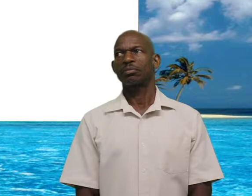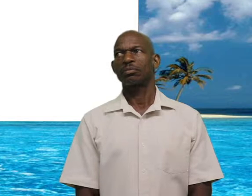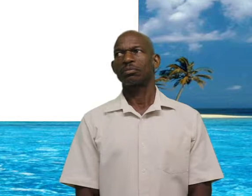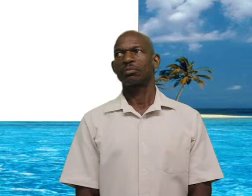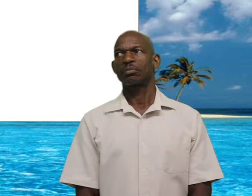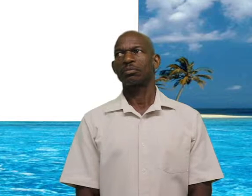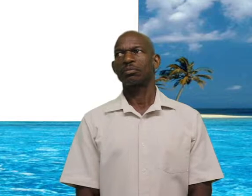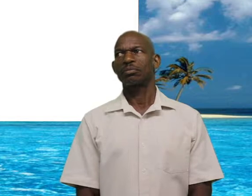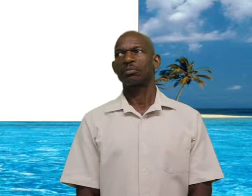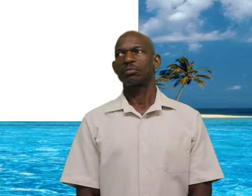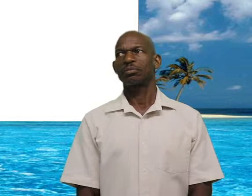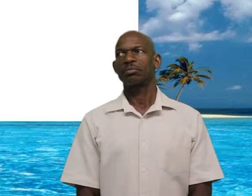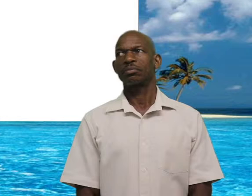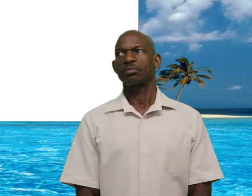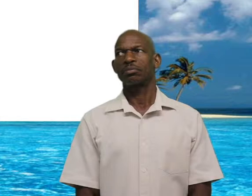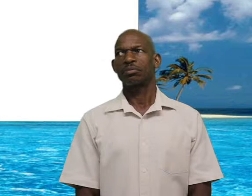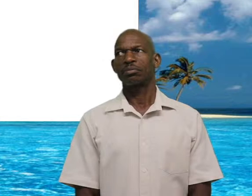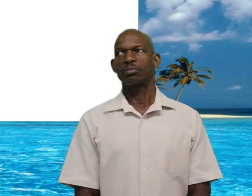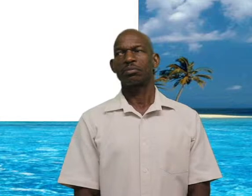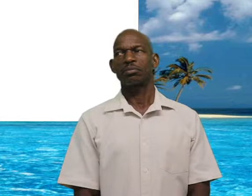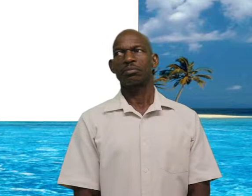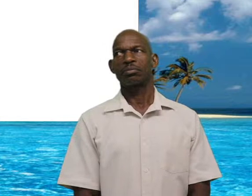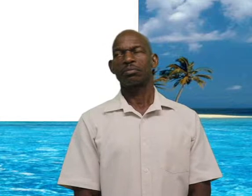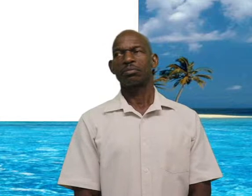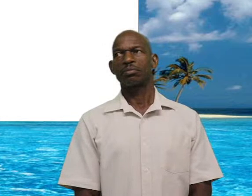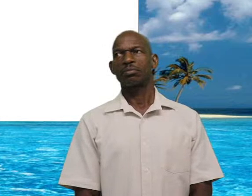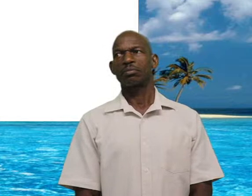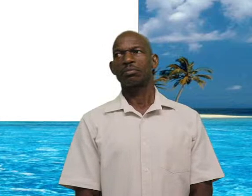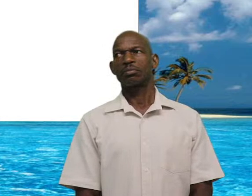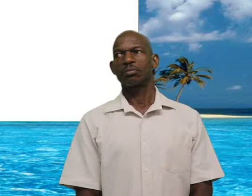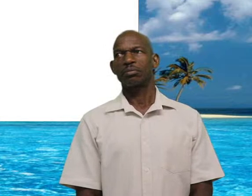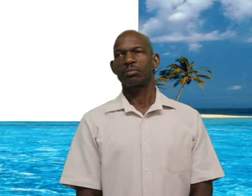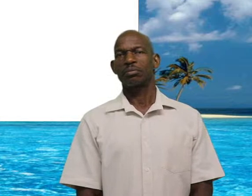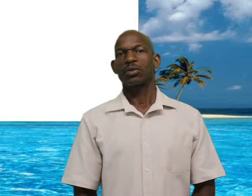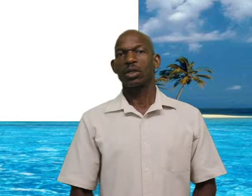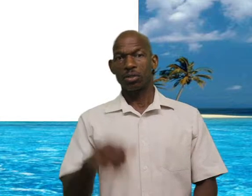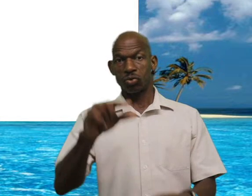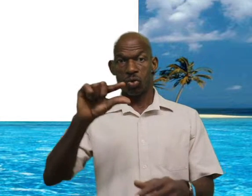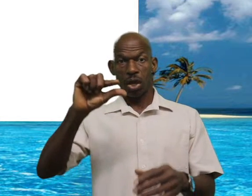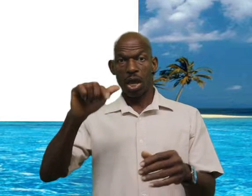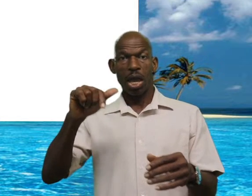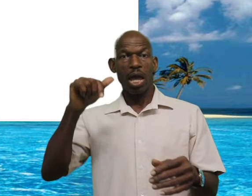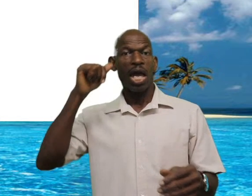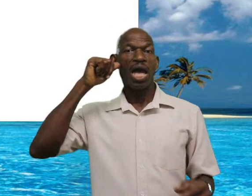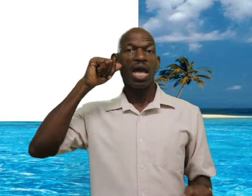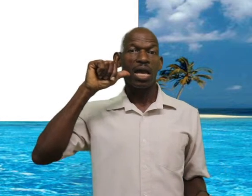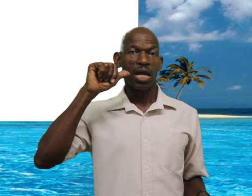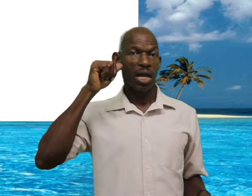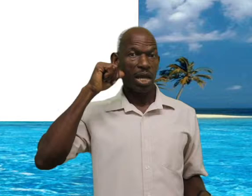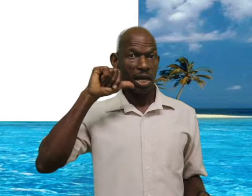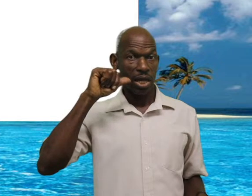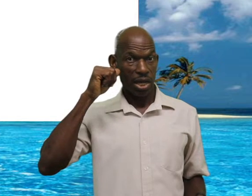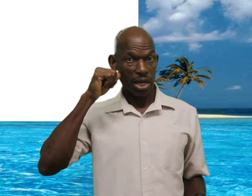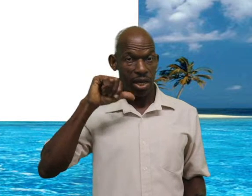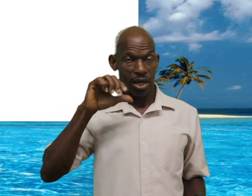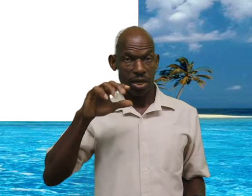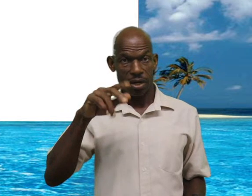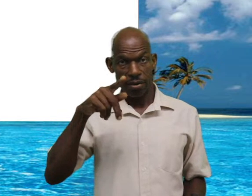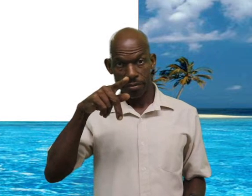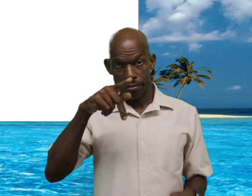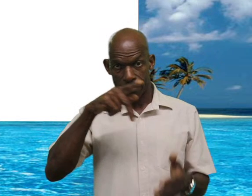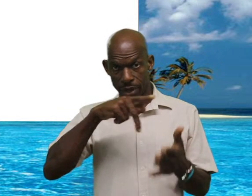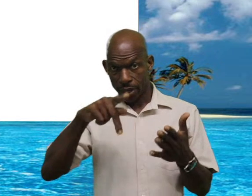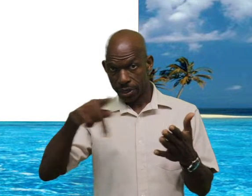and I can have pen. This is what belongs to the girl. So to show ownership, I put in the apostrophe first,